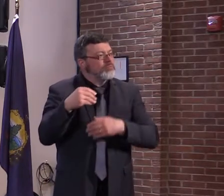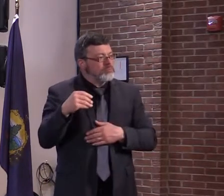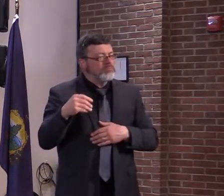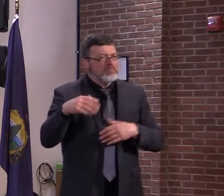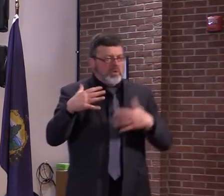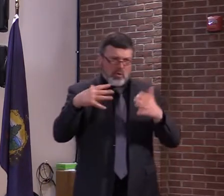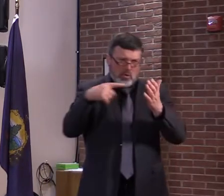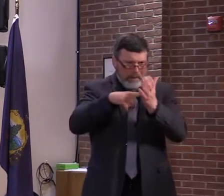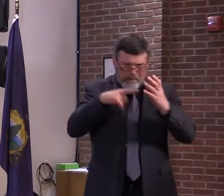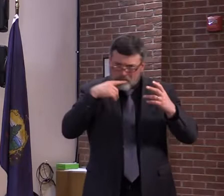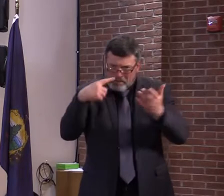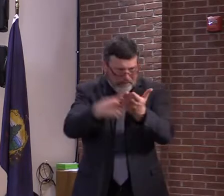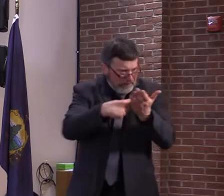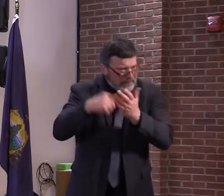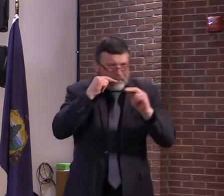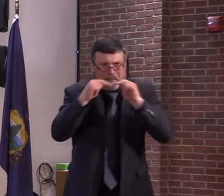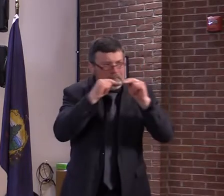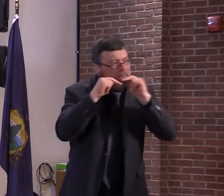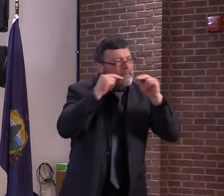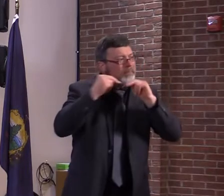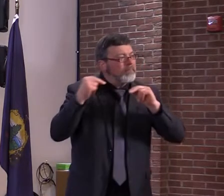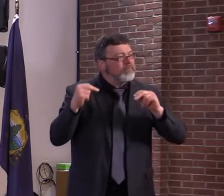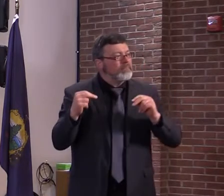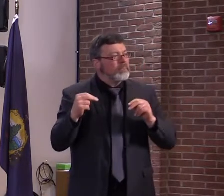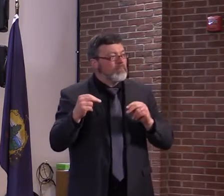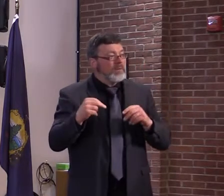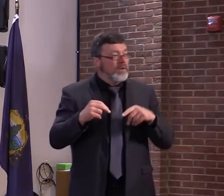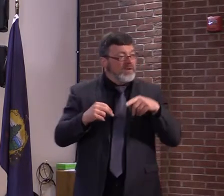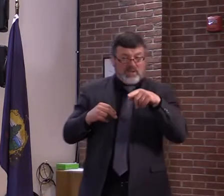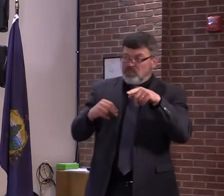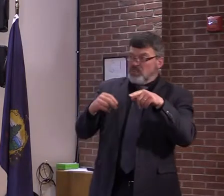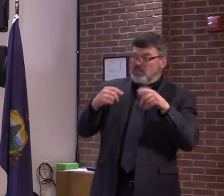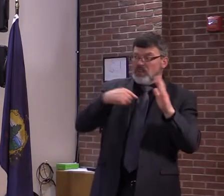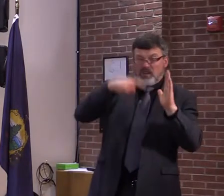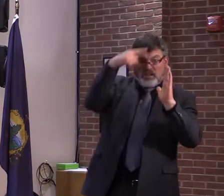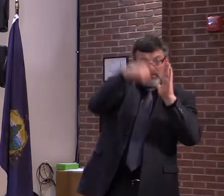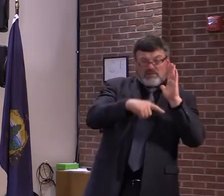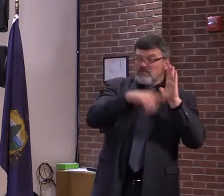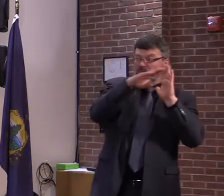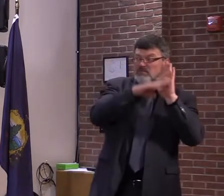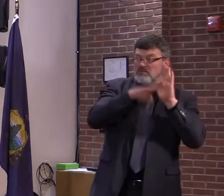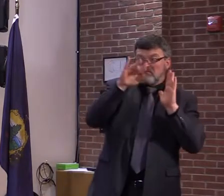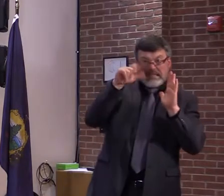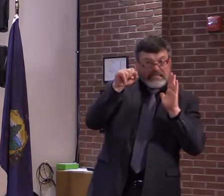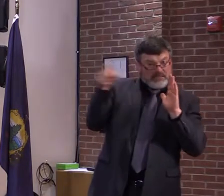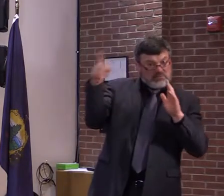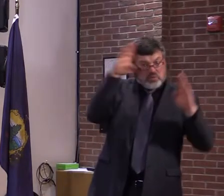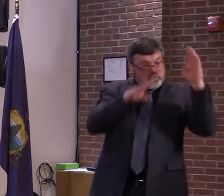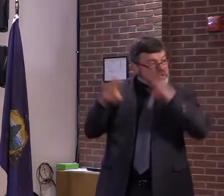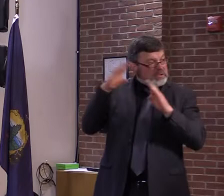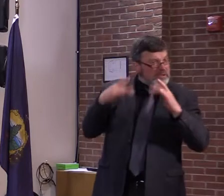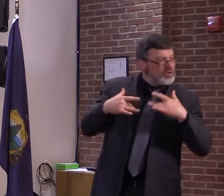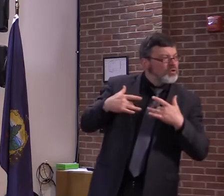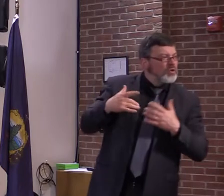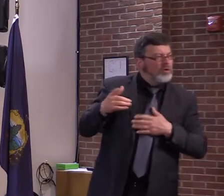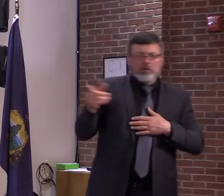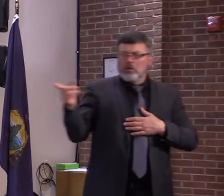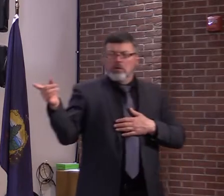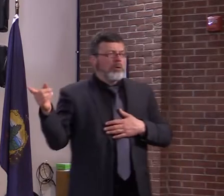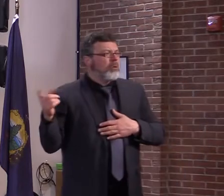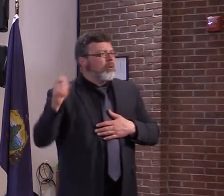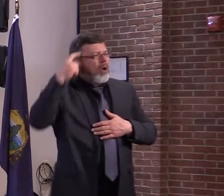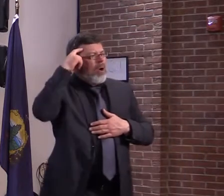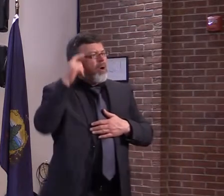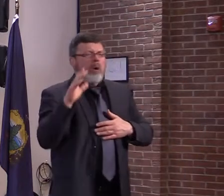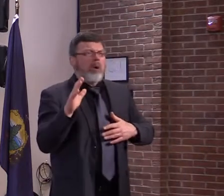some of the bills that we have concerns about. So we're talking. We're trying to articulate our position and trying